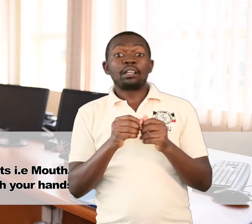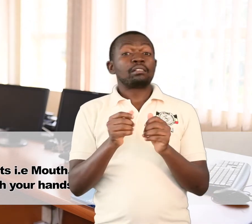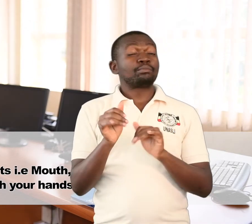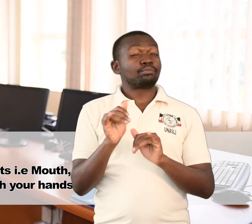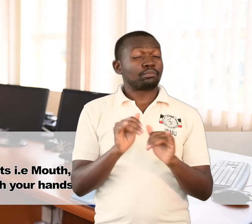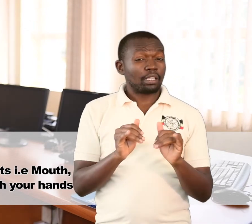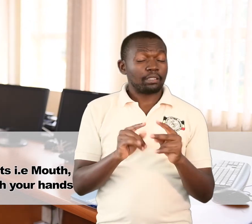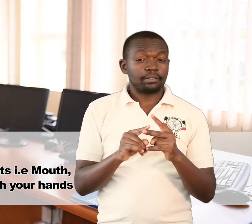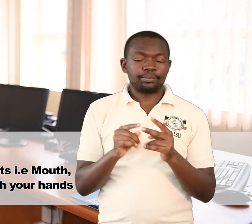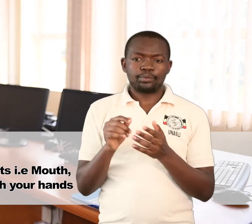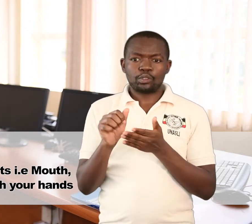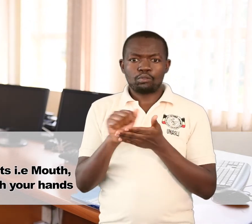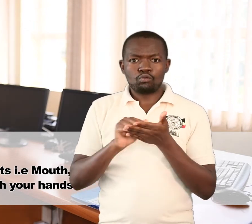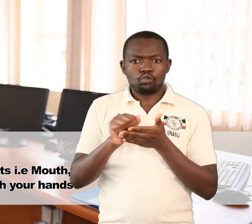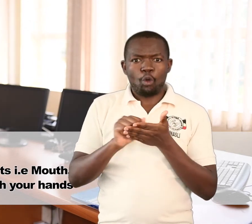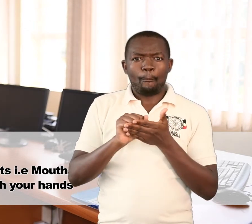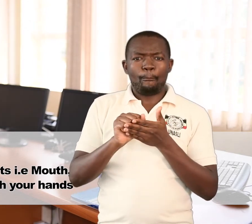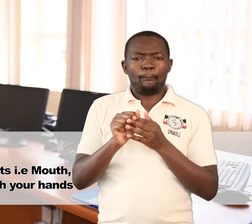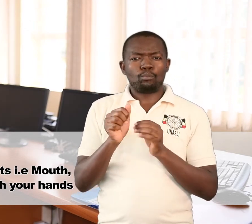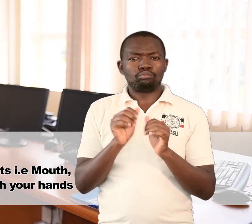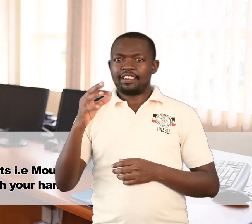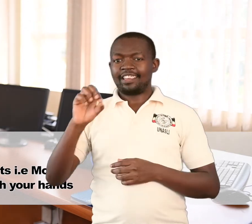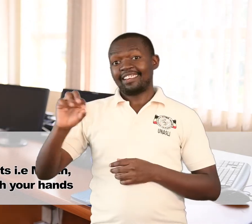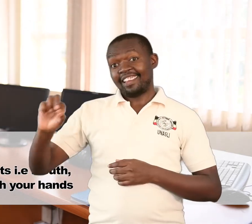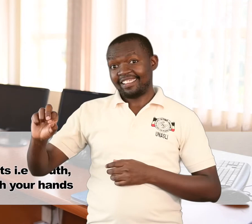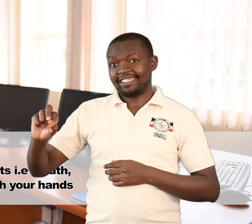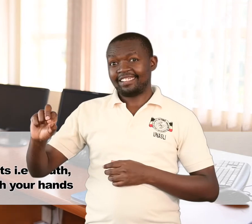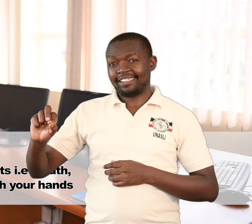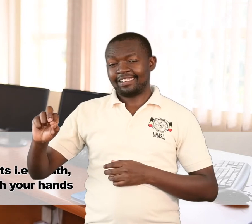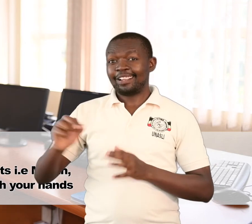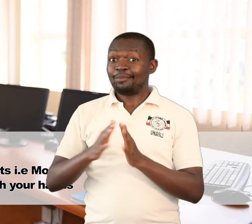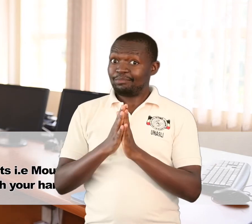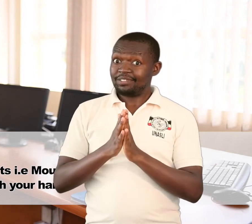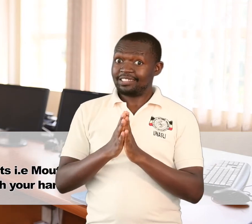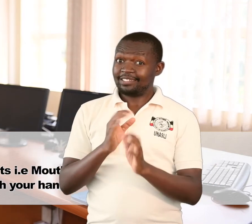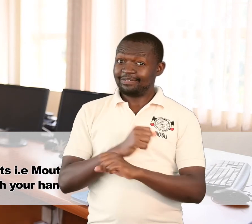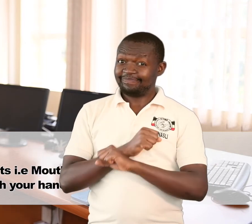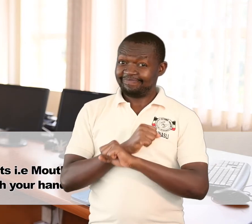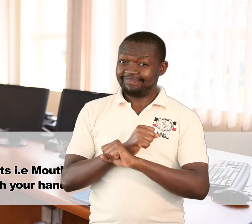with clean soap and water. Keep safe.